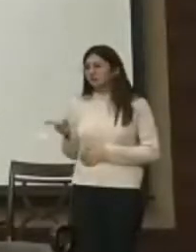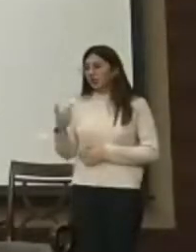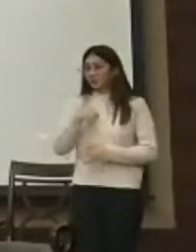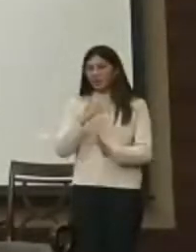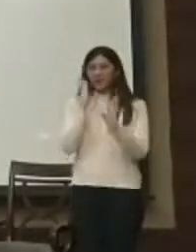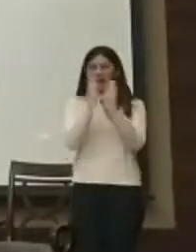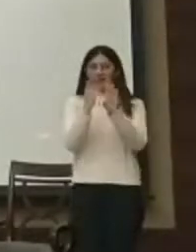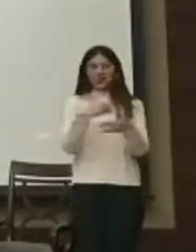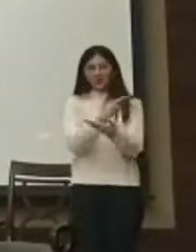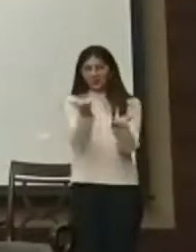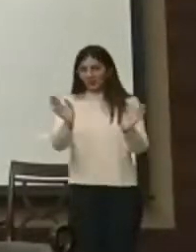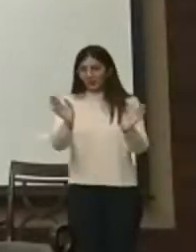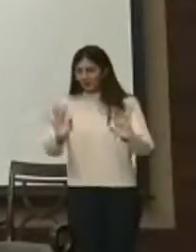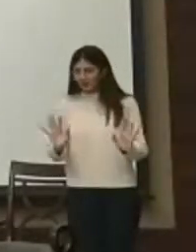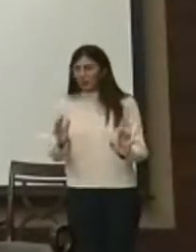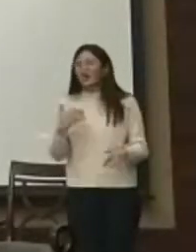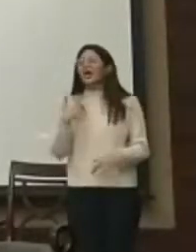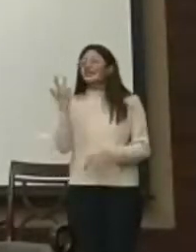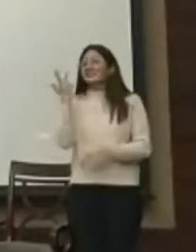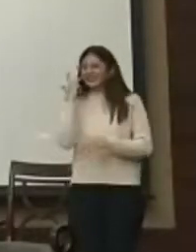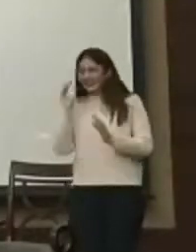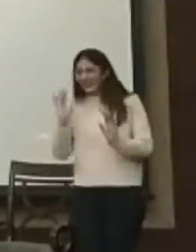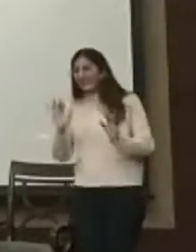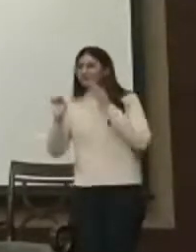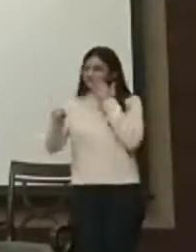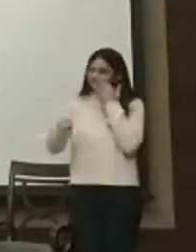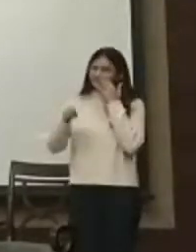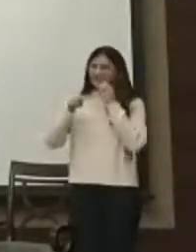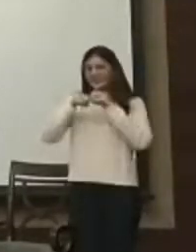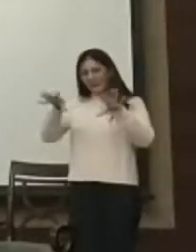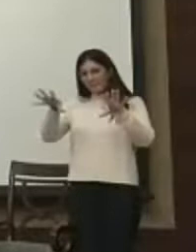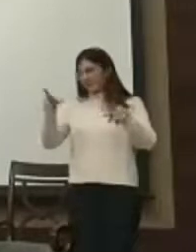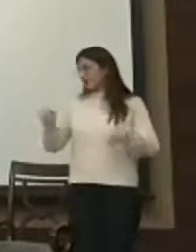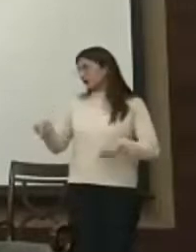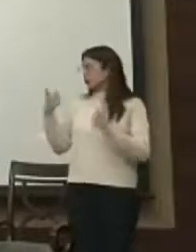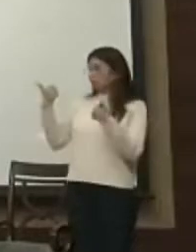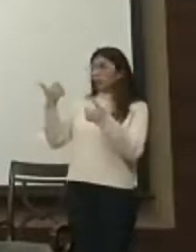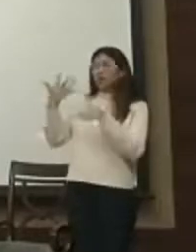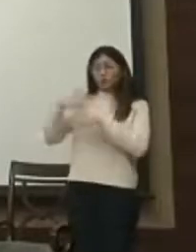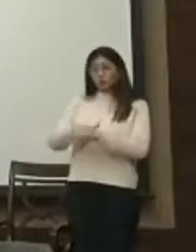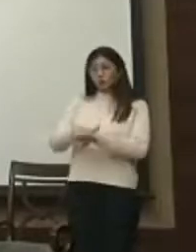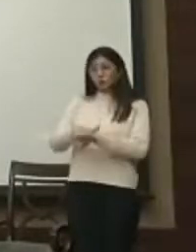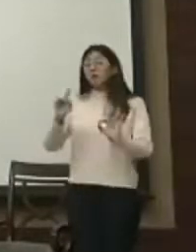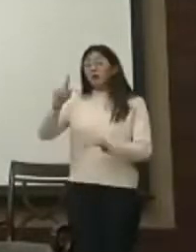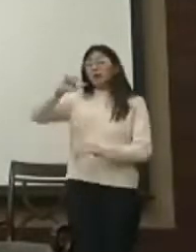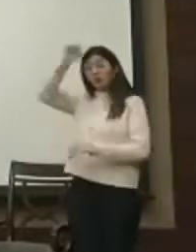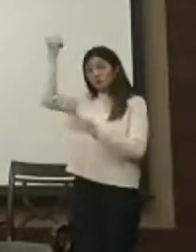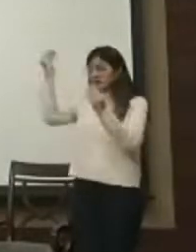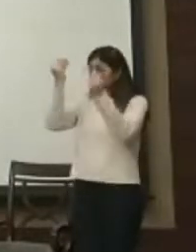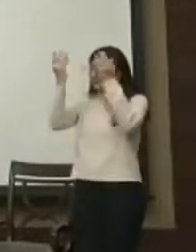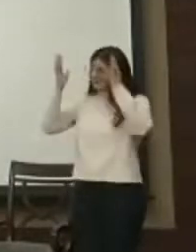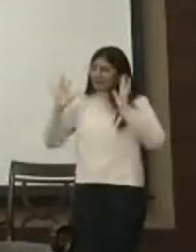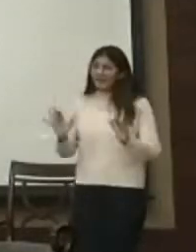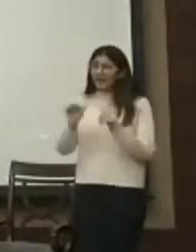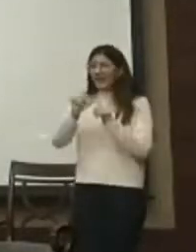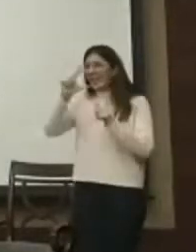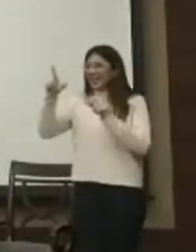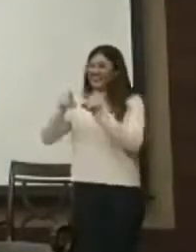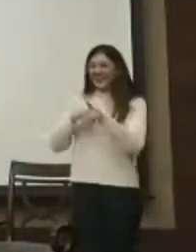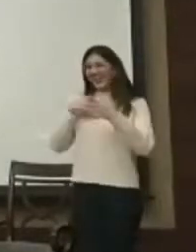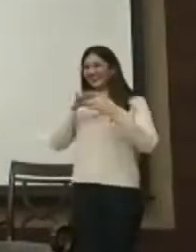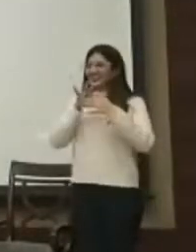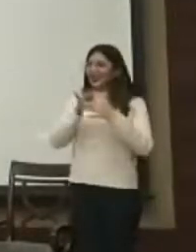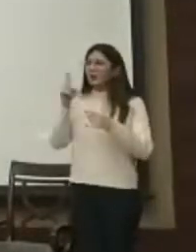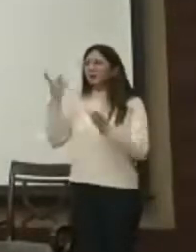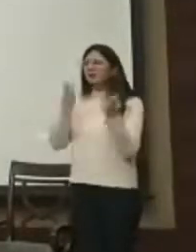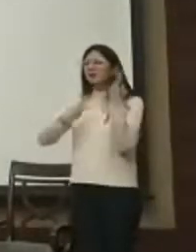here because I quite see that this campaign is inclusive. In other cases, allies